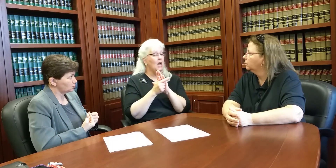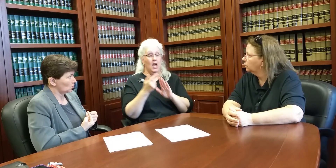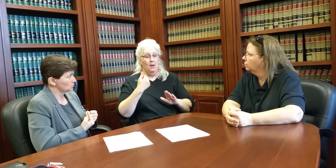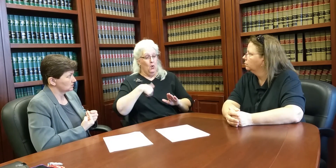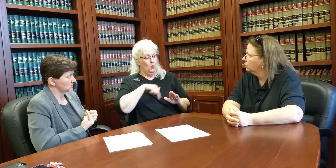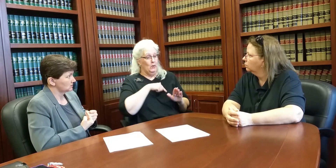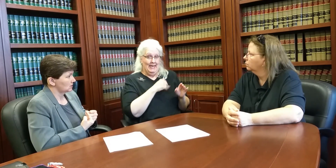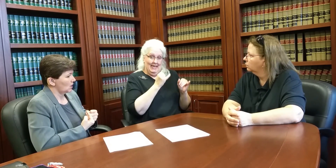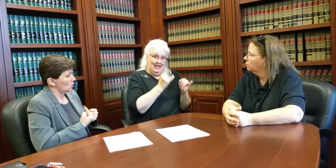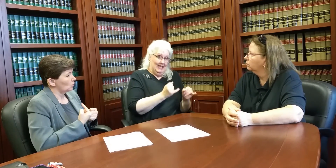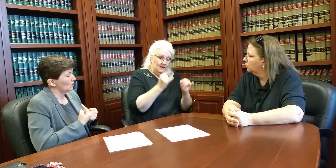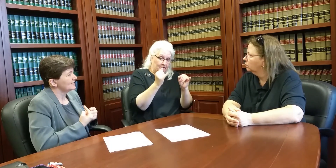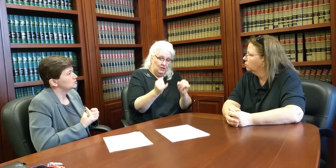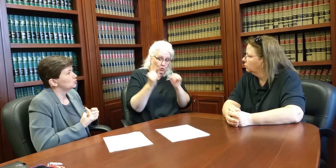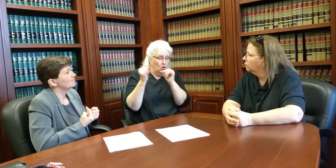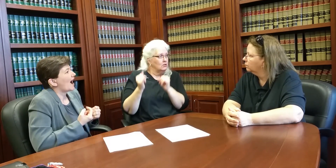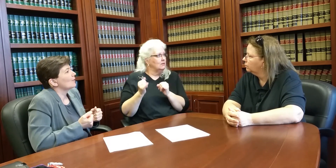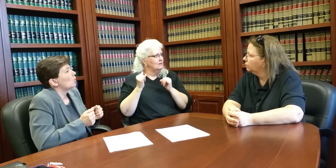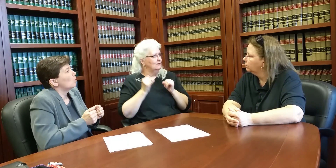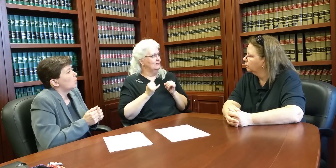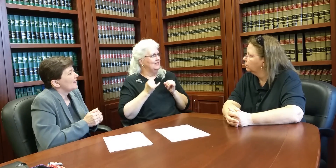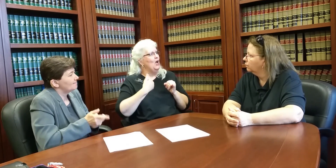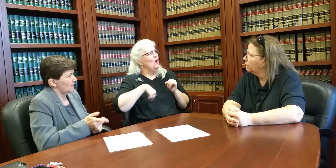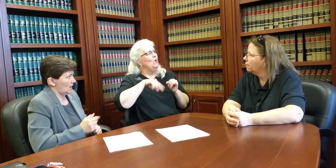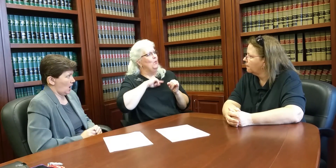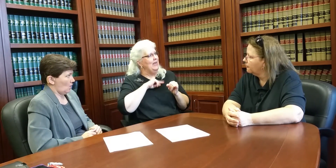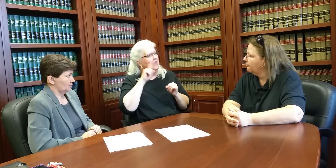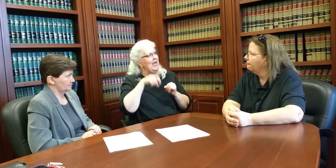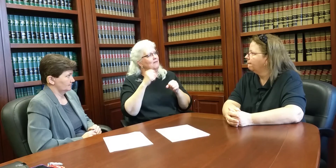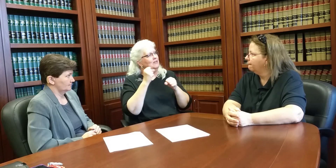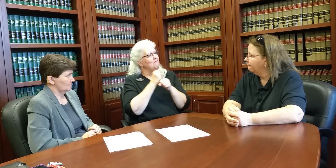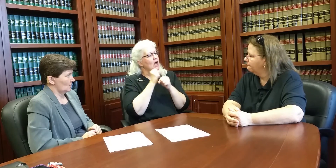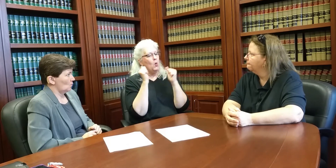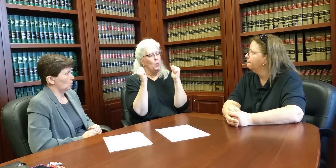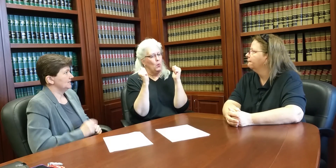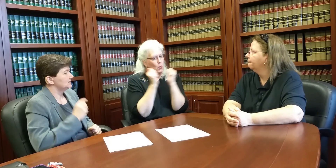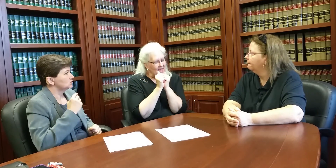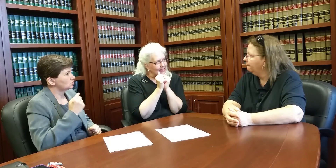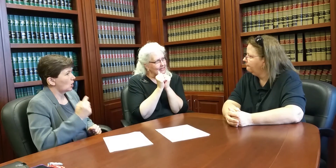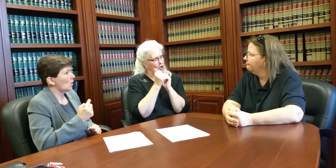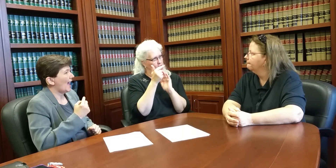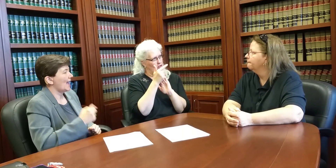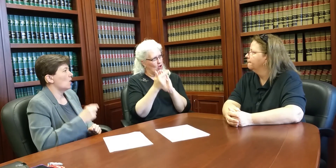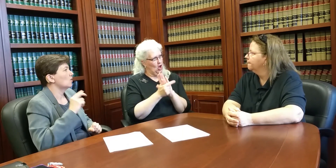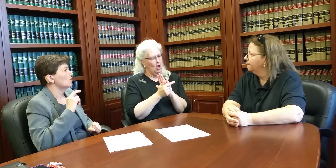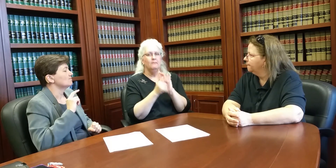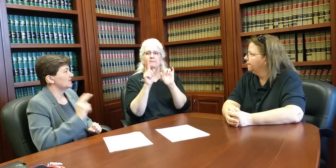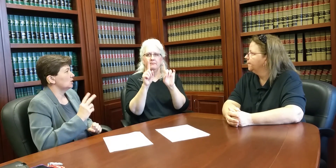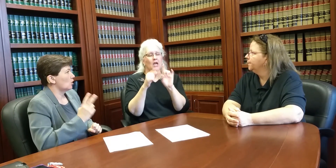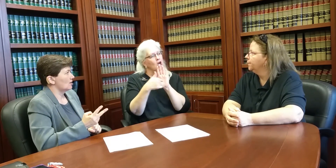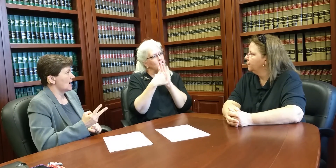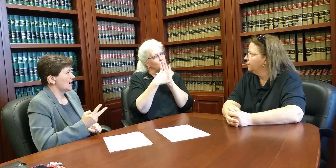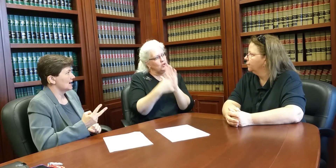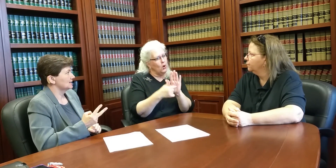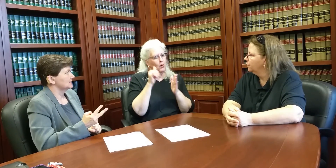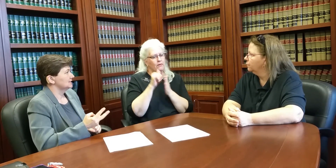individuals, we need to fight with the law. We need to show how BRI